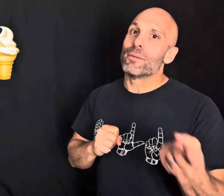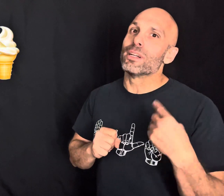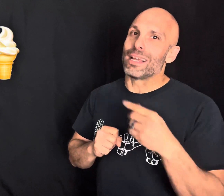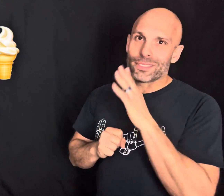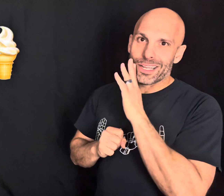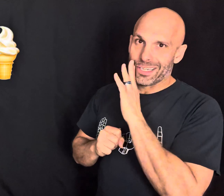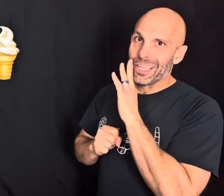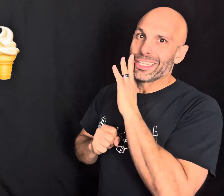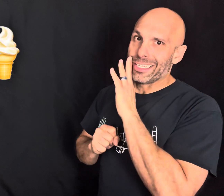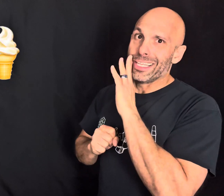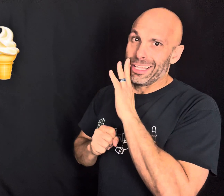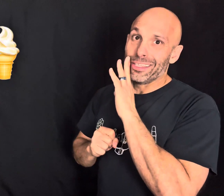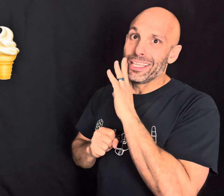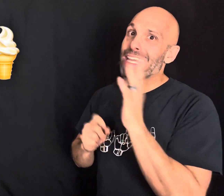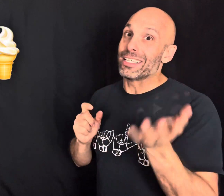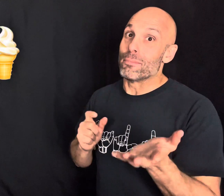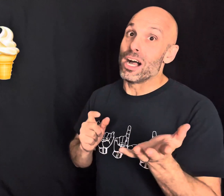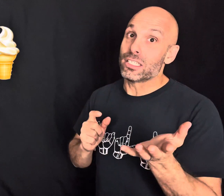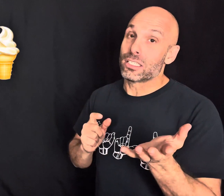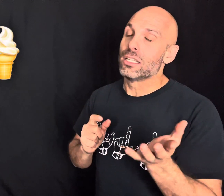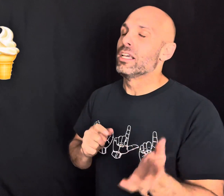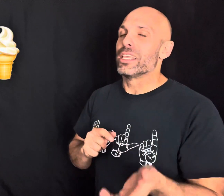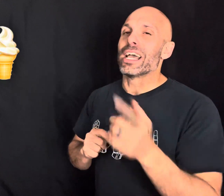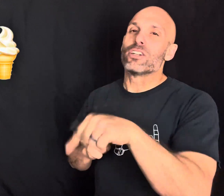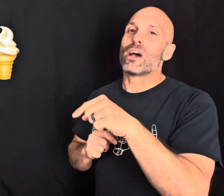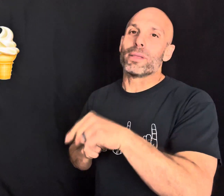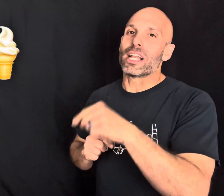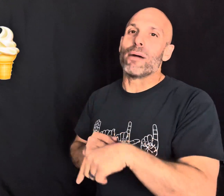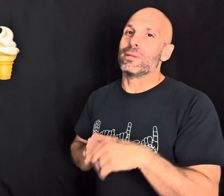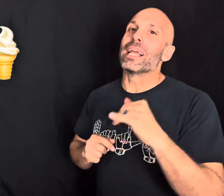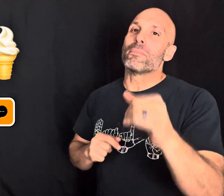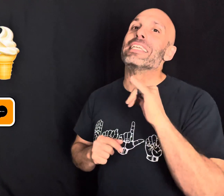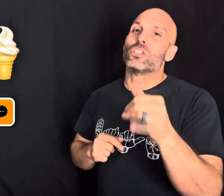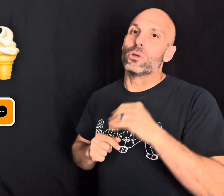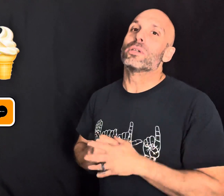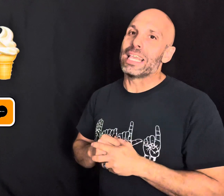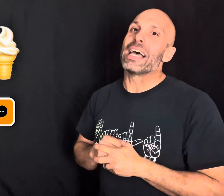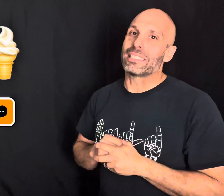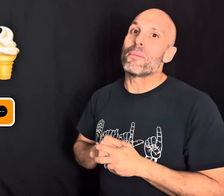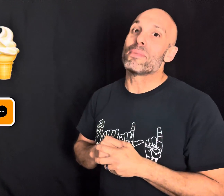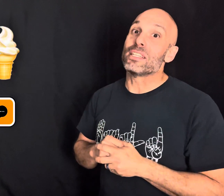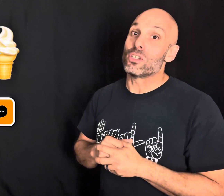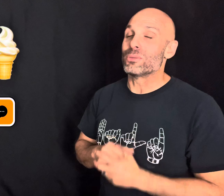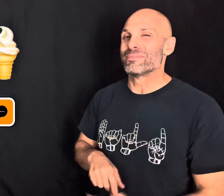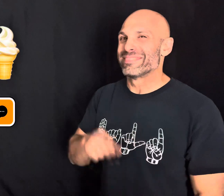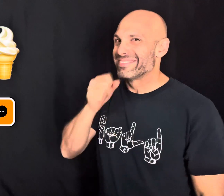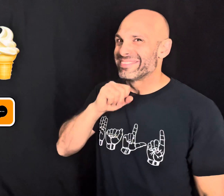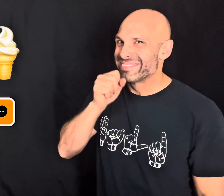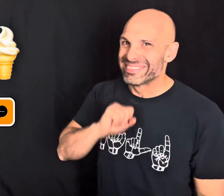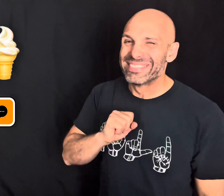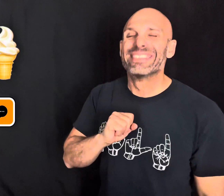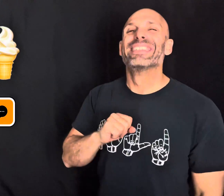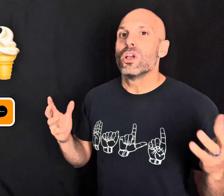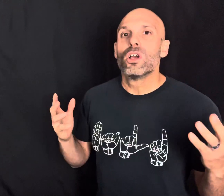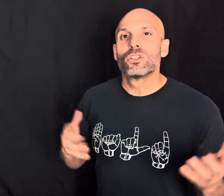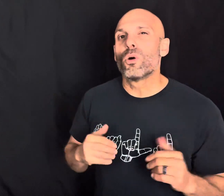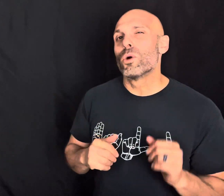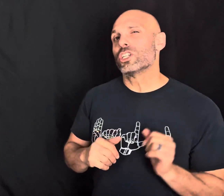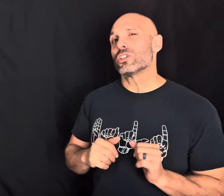I'm talking like it's a daily thing, it's a must. You got to drop me a comment and be like, me too. Yes, me too. So we're just going to